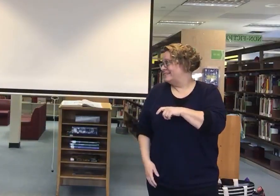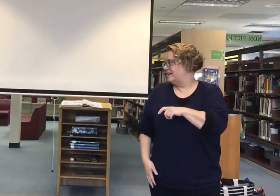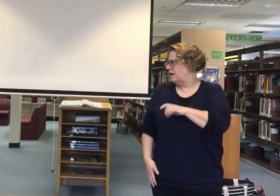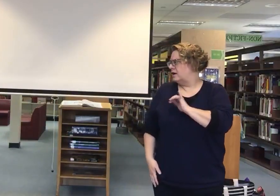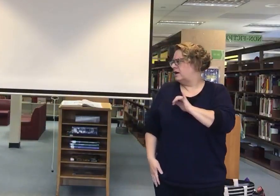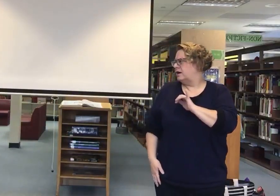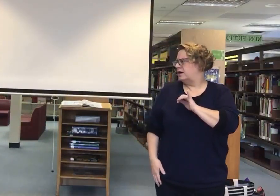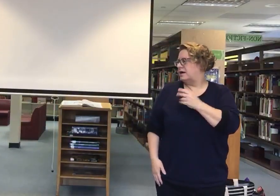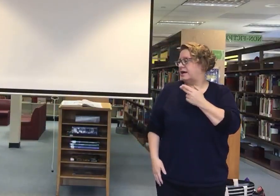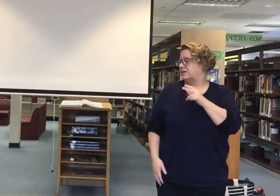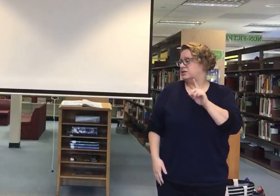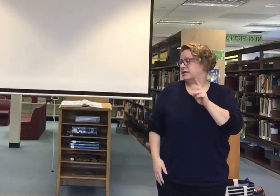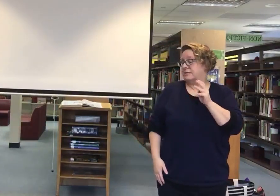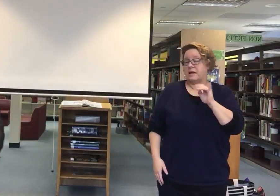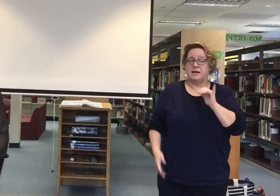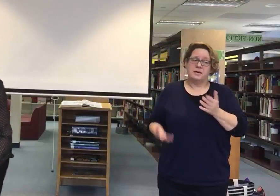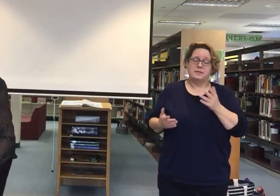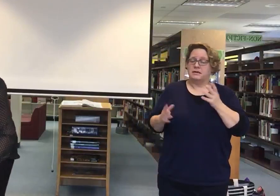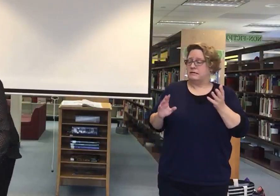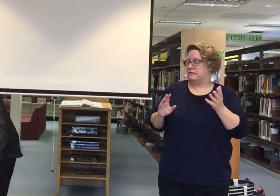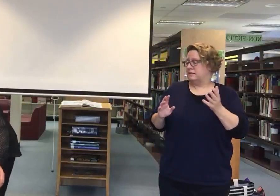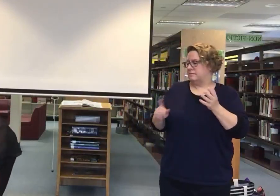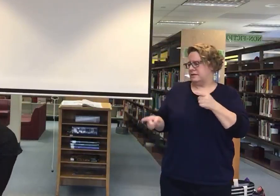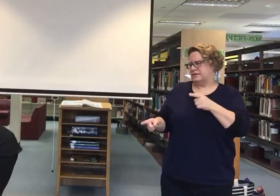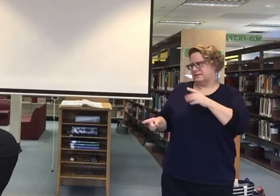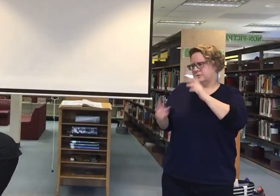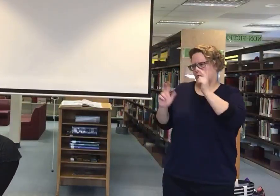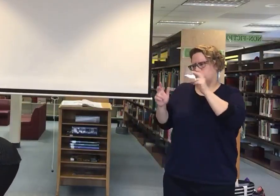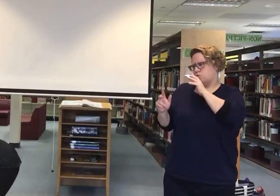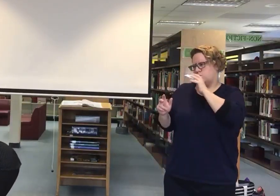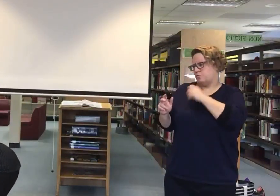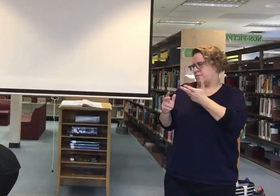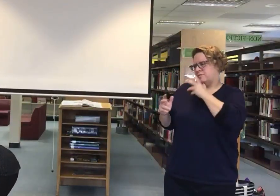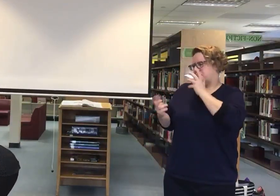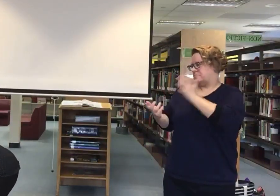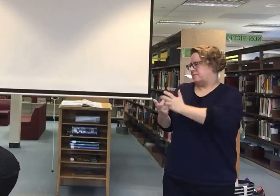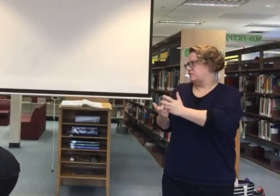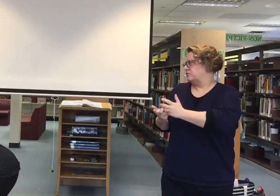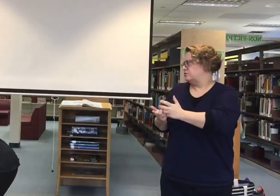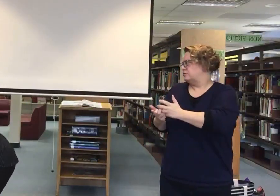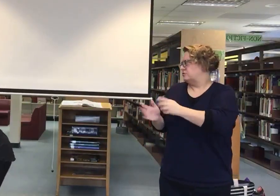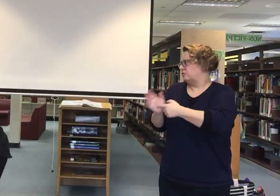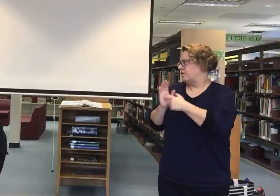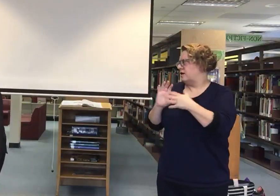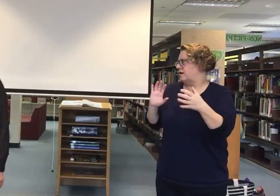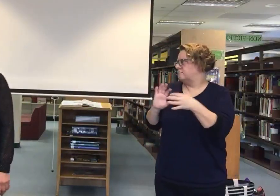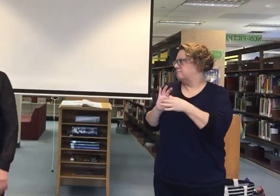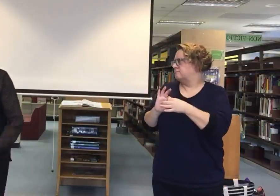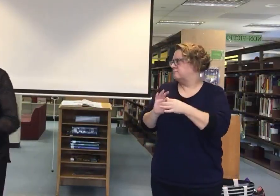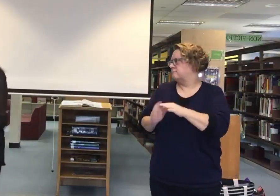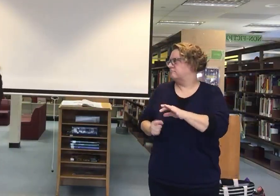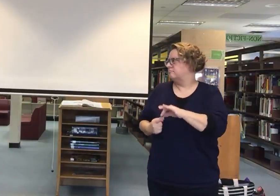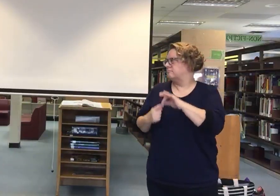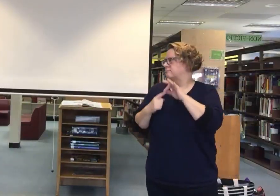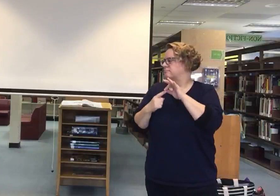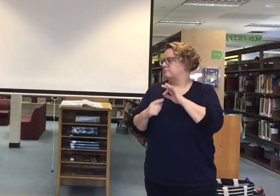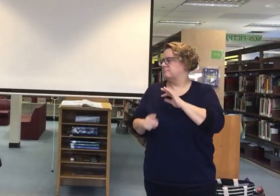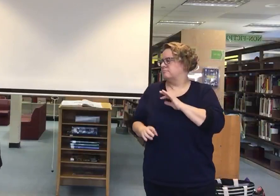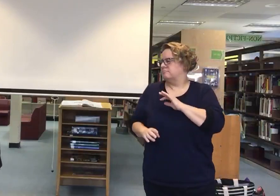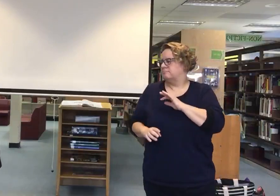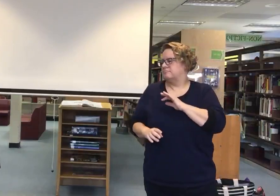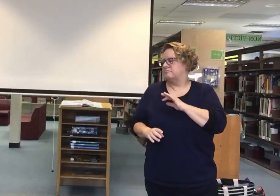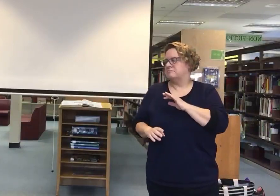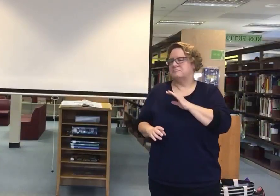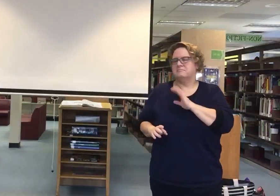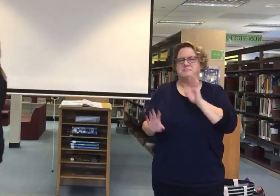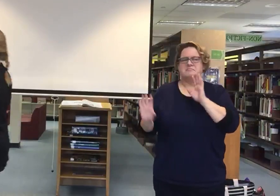because maybe it's HDMI, but this is an older computer. Go right out, close the window, and then go I've back. got in the Okay, I'm just gonna hold